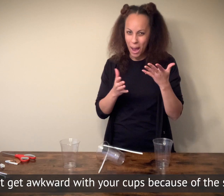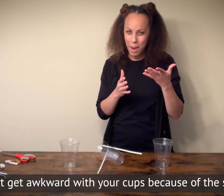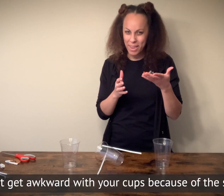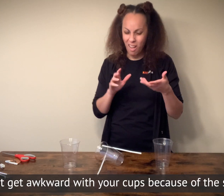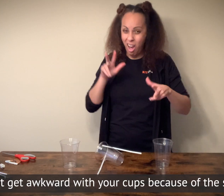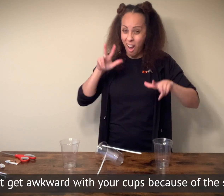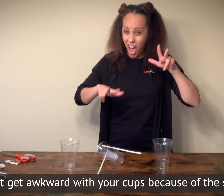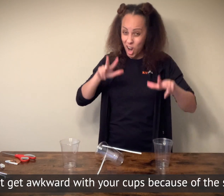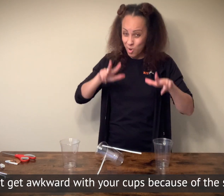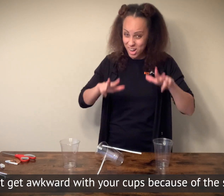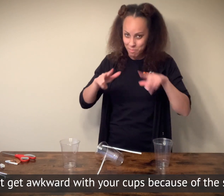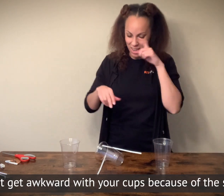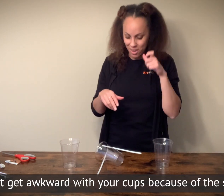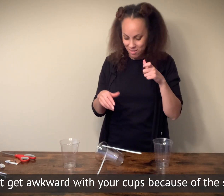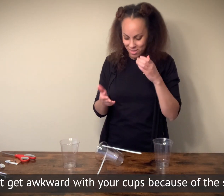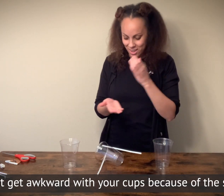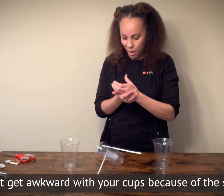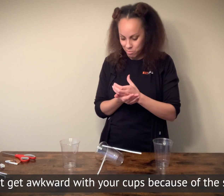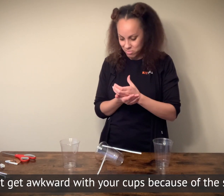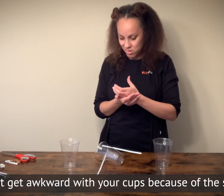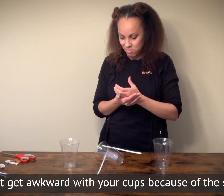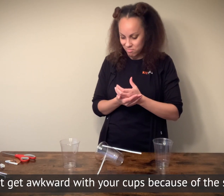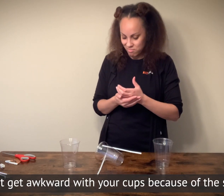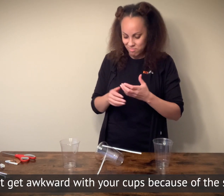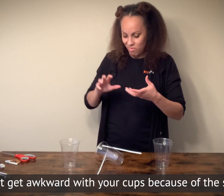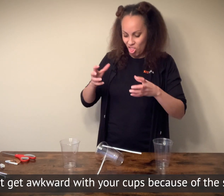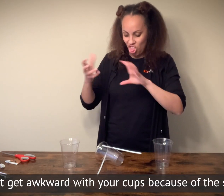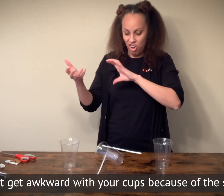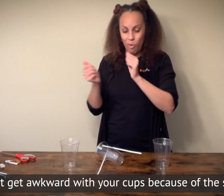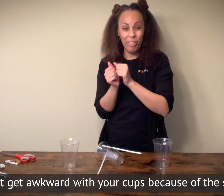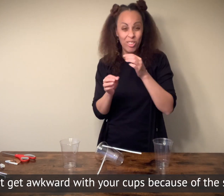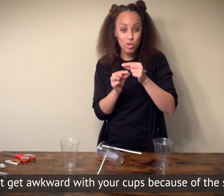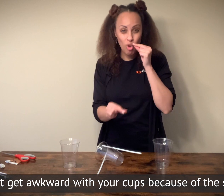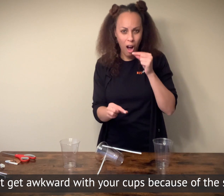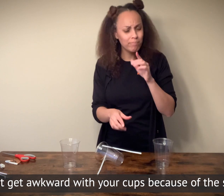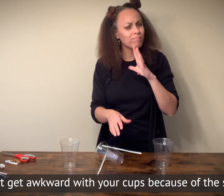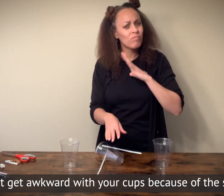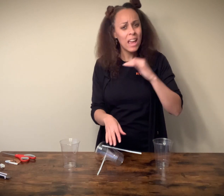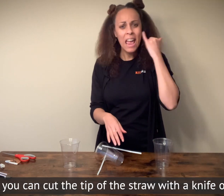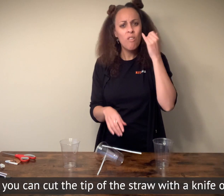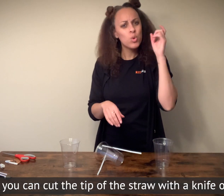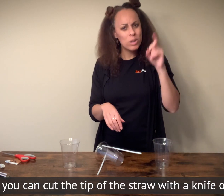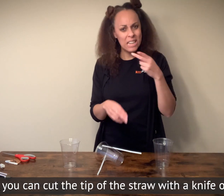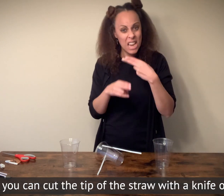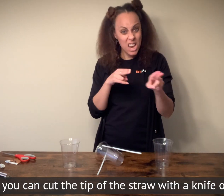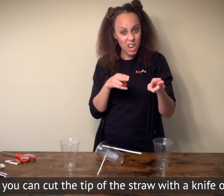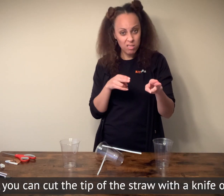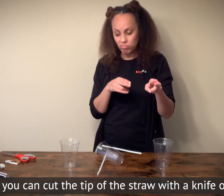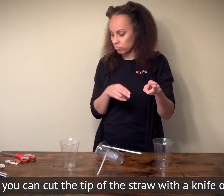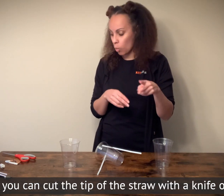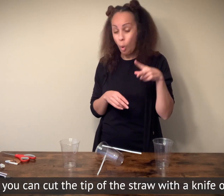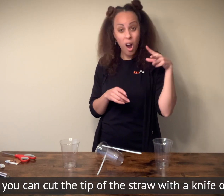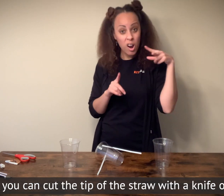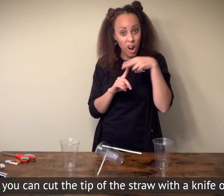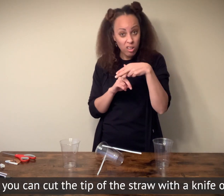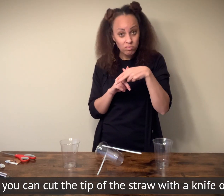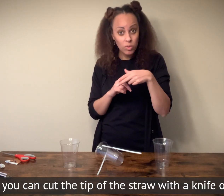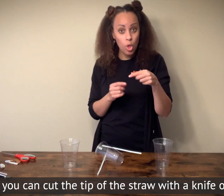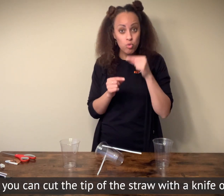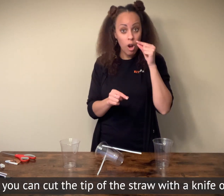It might get awkward with your cups because of the straws. If needed, you can cut the tips of